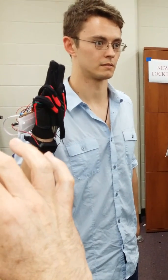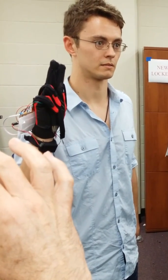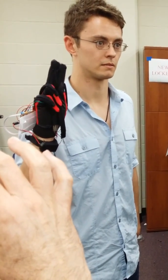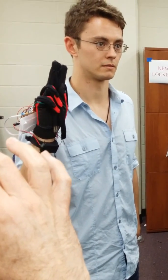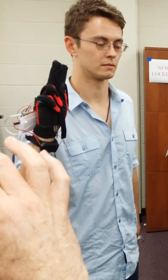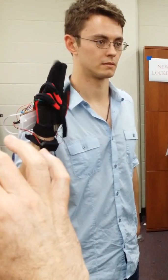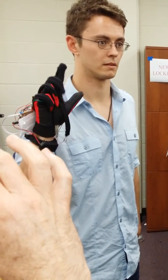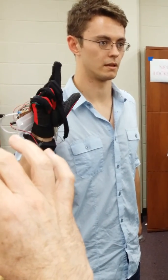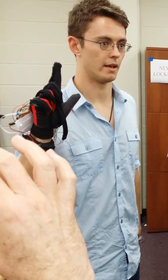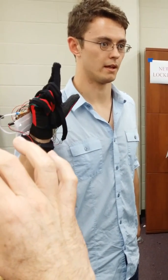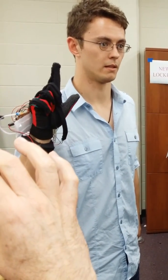Yes. Yeah. Okay. Yep. L.